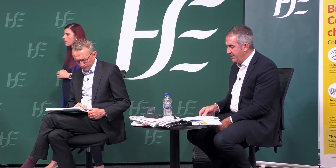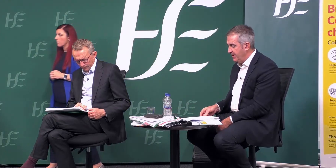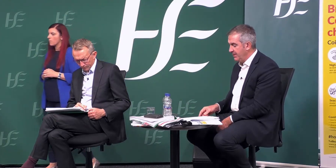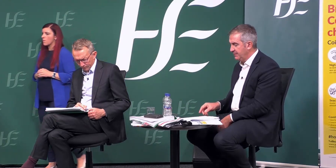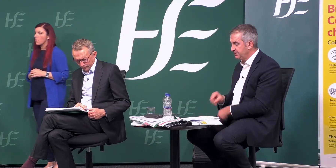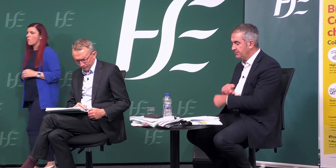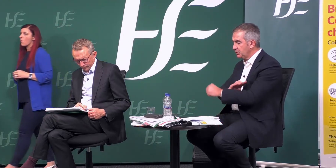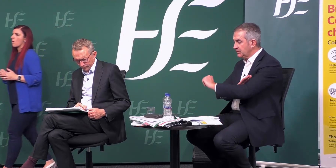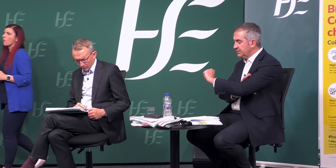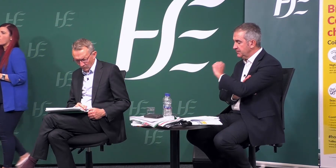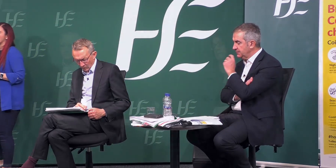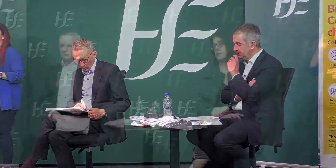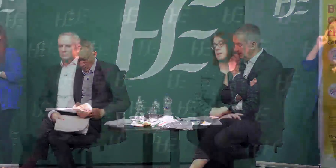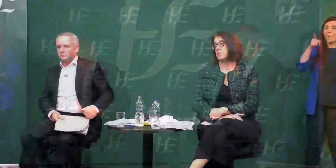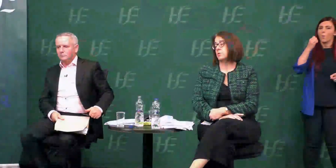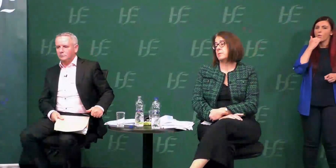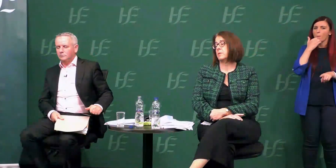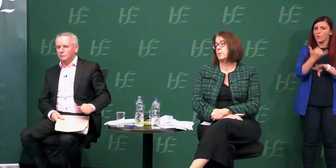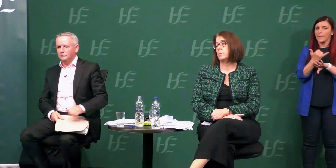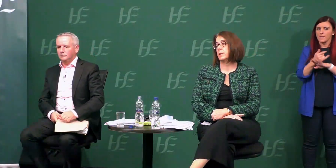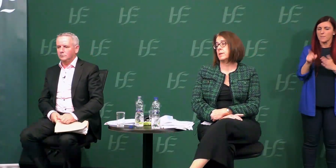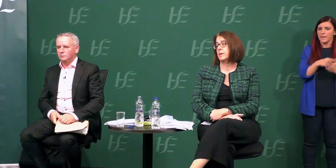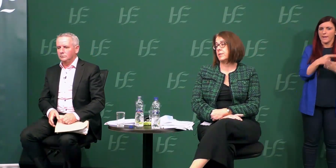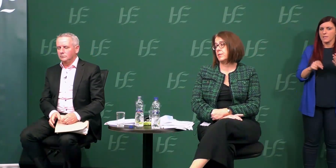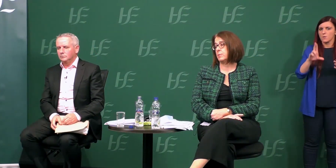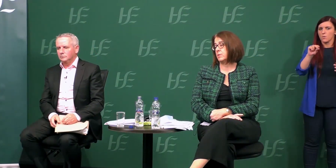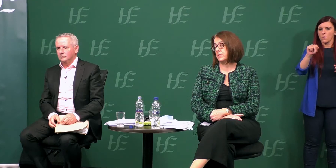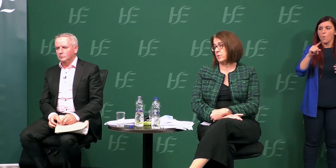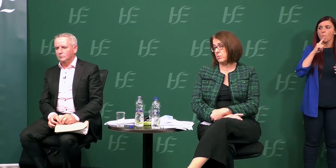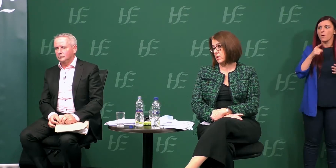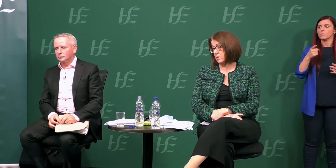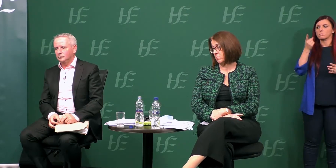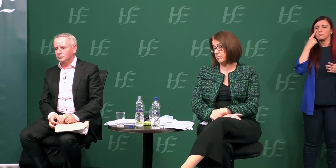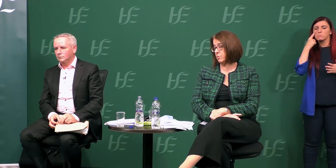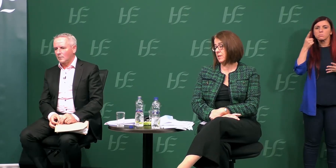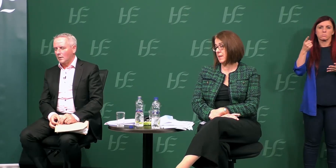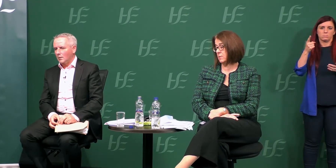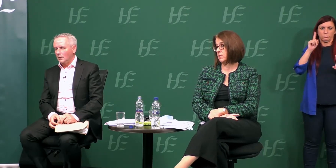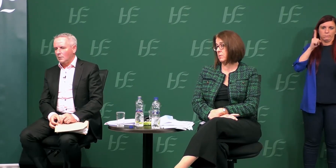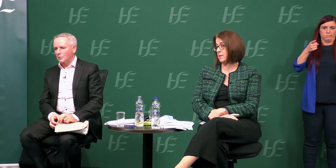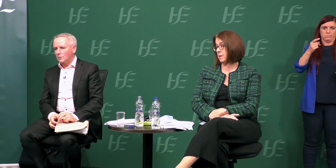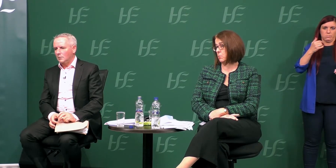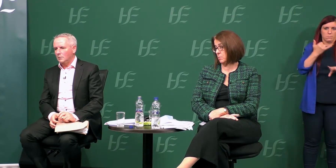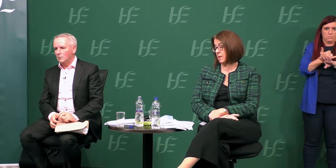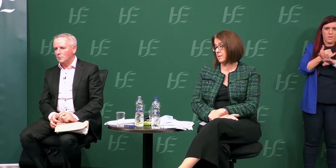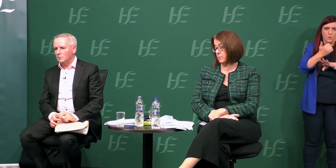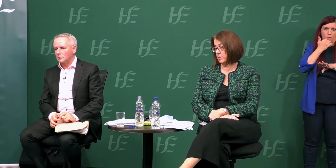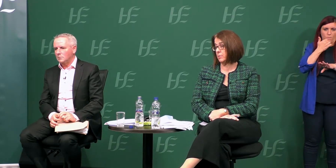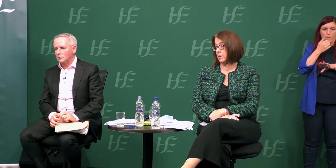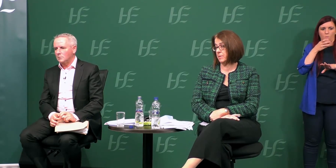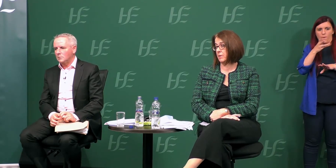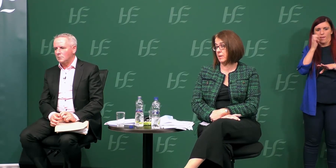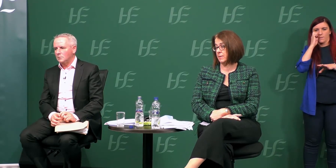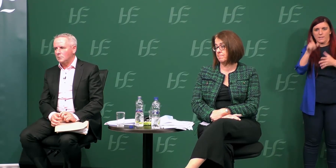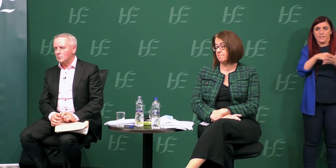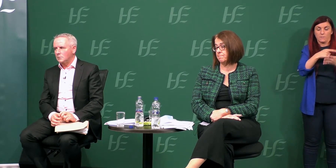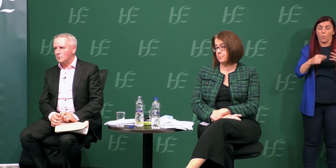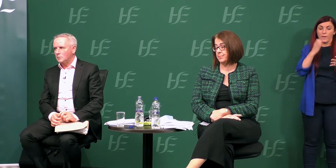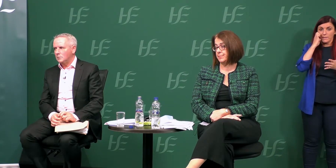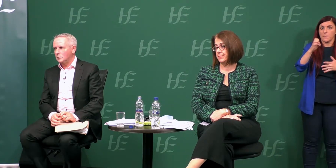cancelled procedures out of 6 of the 7 groups, so that we don't have a number on it. But yes, do we expect more to be cancelled? We do,